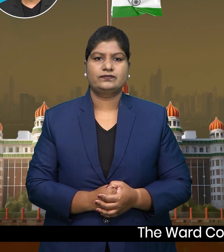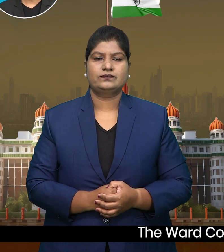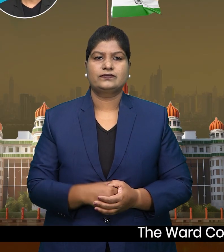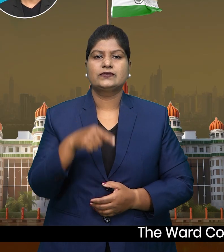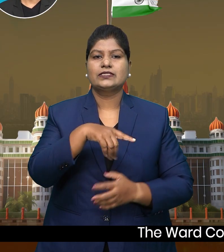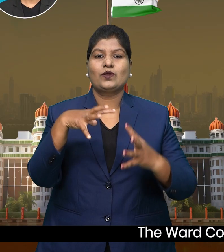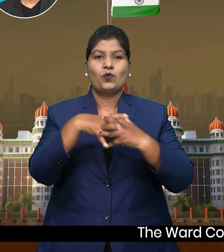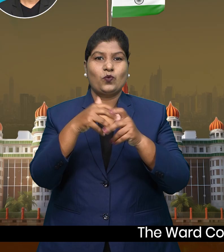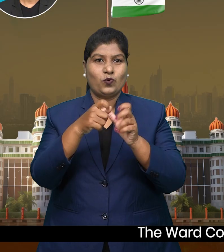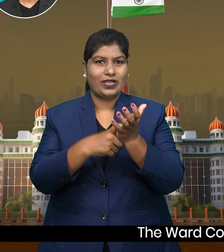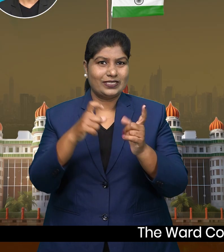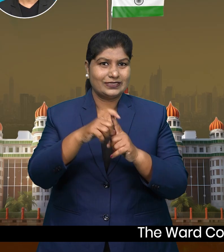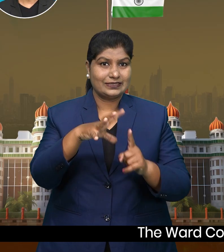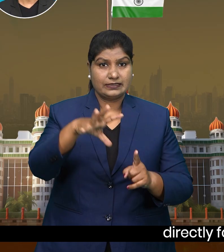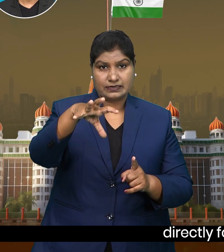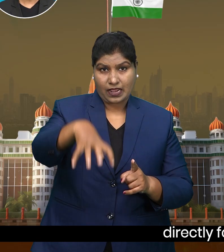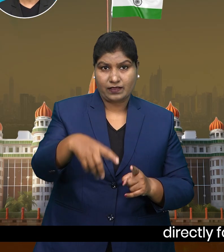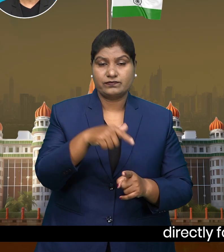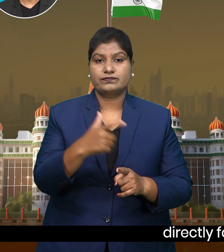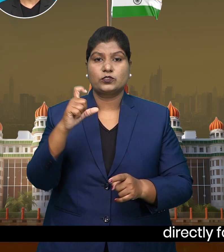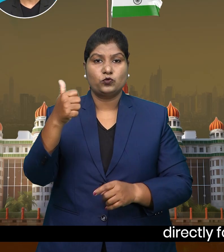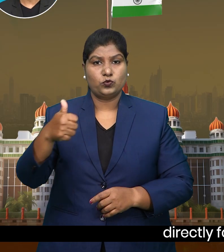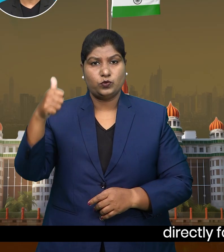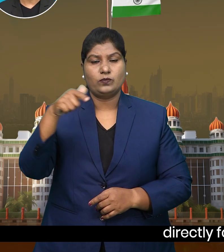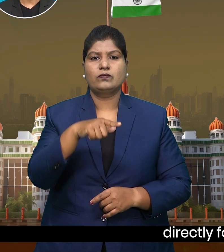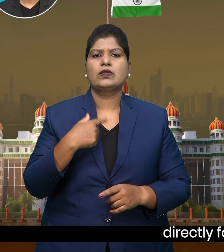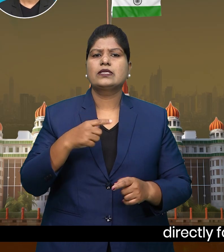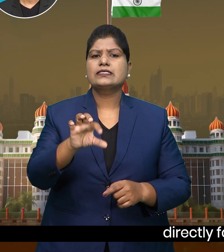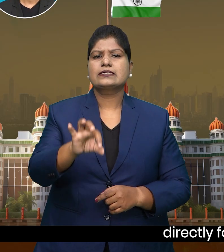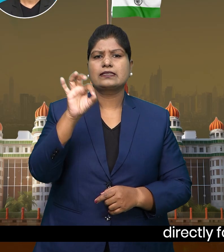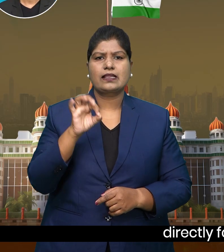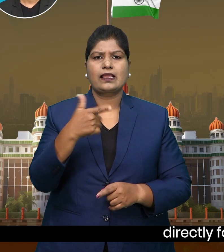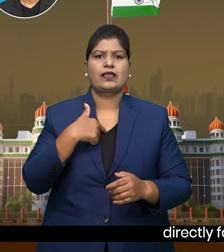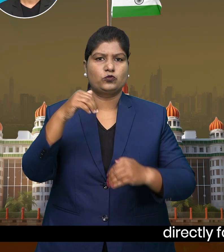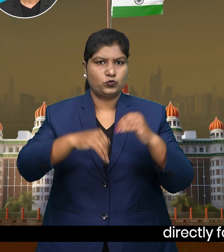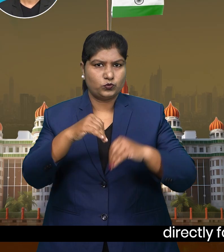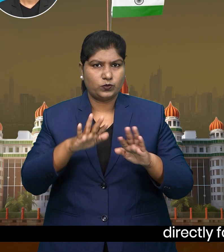The ward corporators are elected directly for every 5 years.